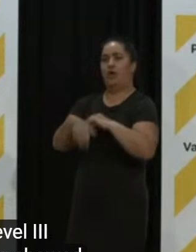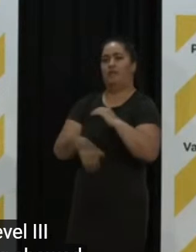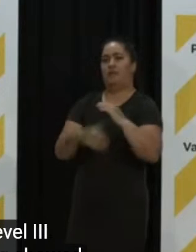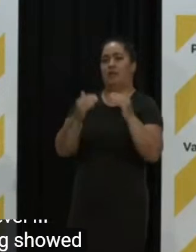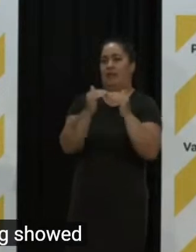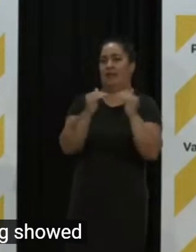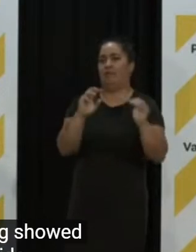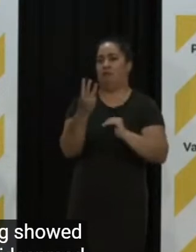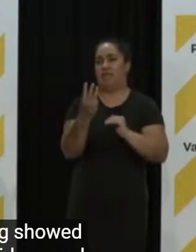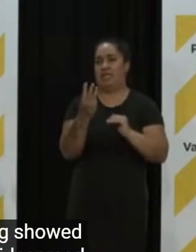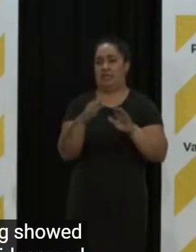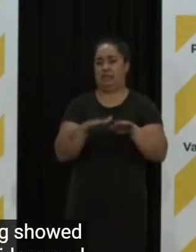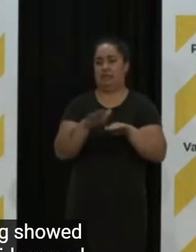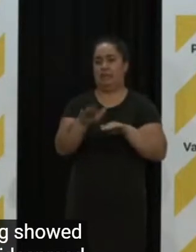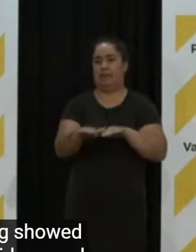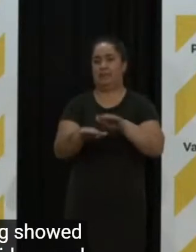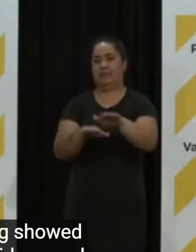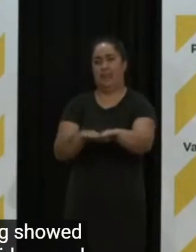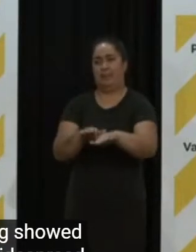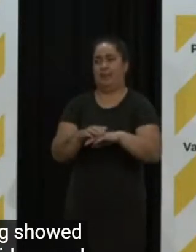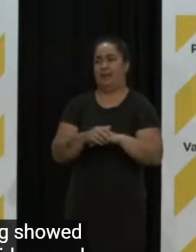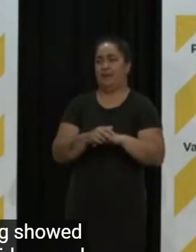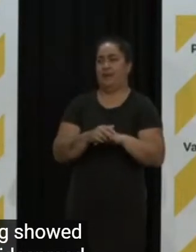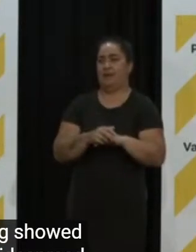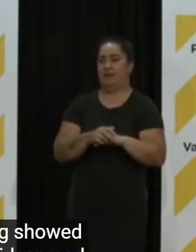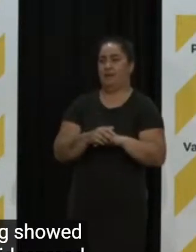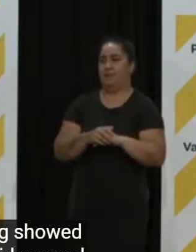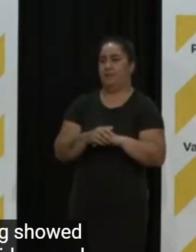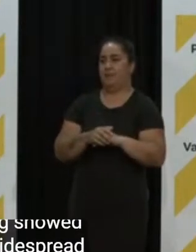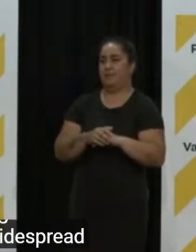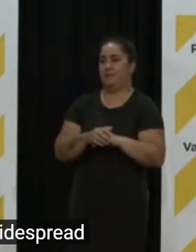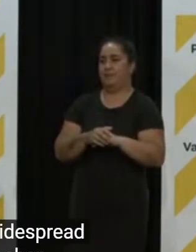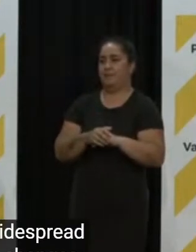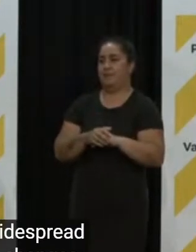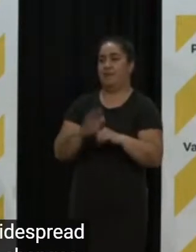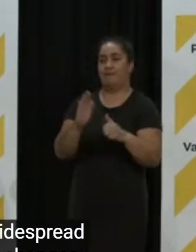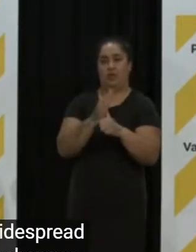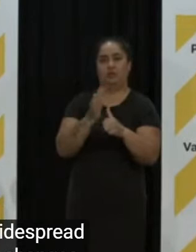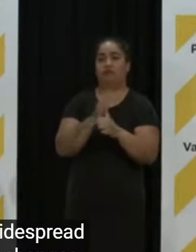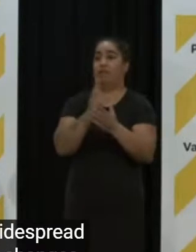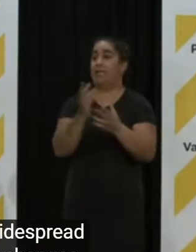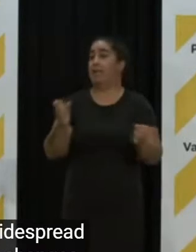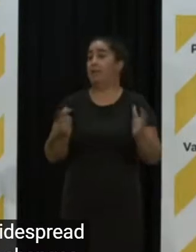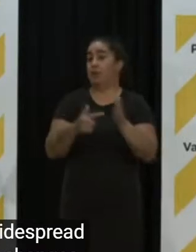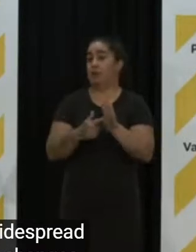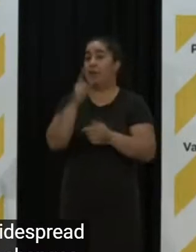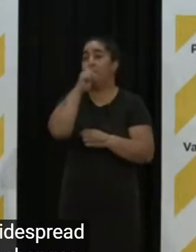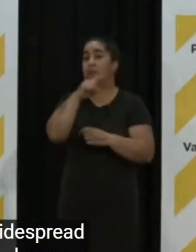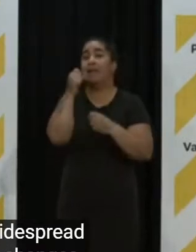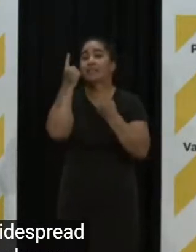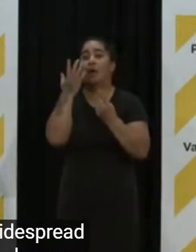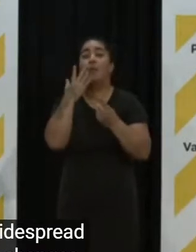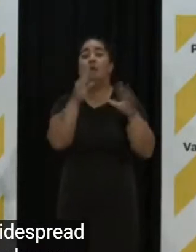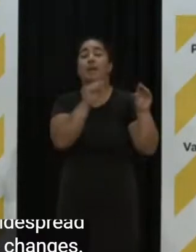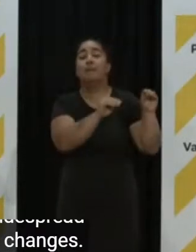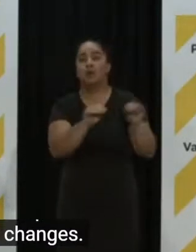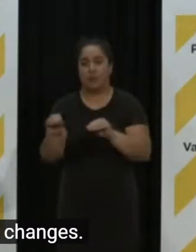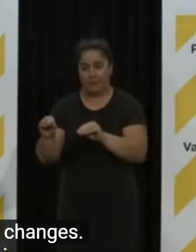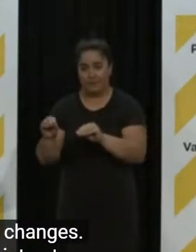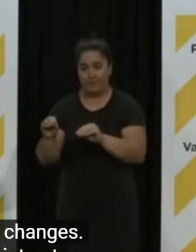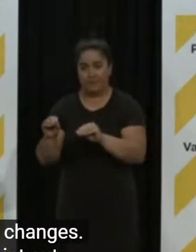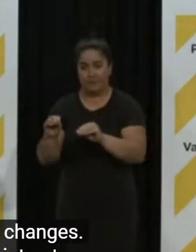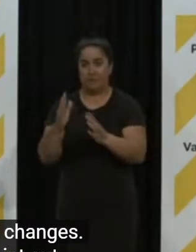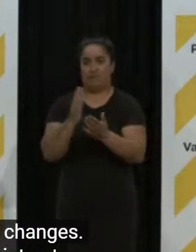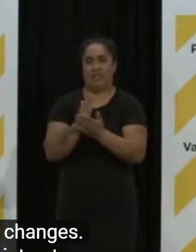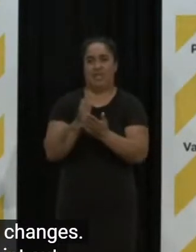changes. Well, of course, first of all, to point out what's really important is people understand them when we move into them. And I don't think there's any suggestion that when we've moved into